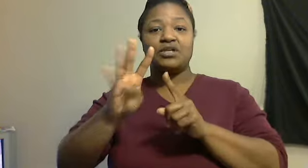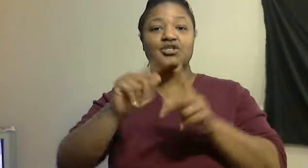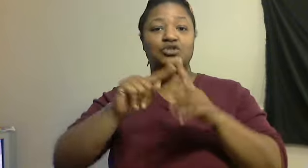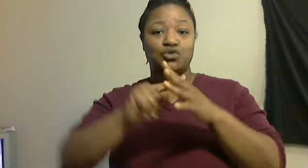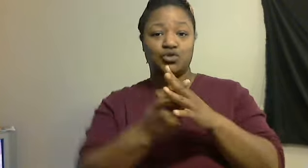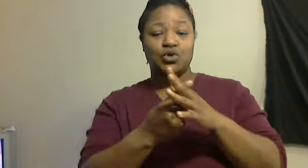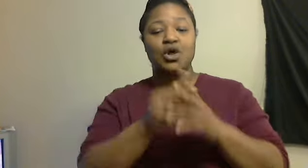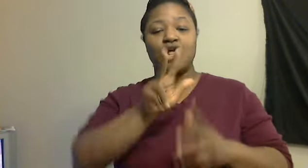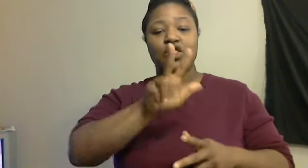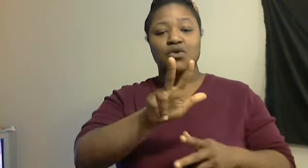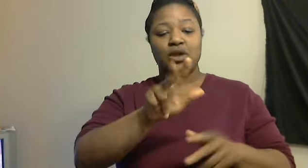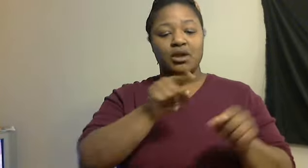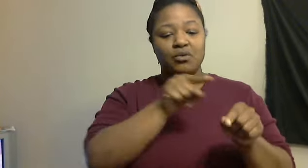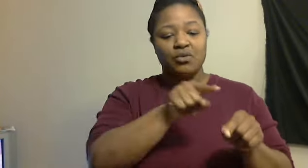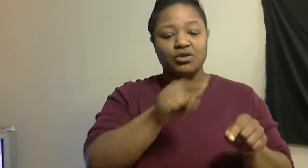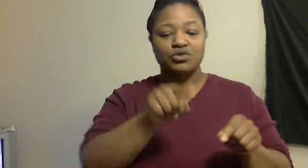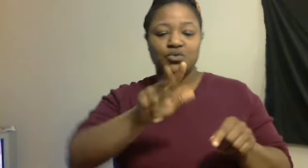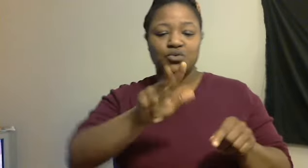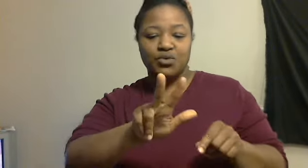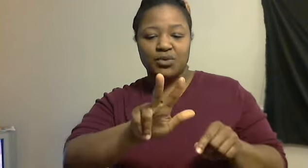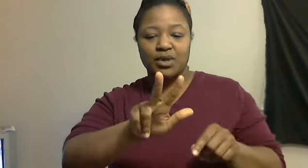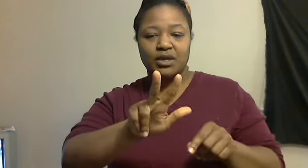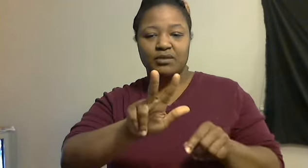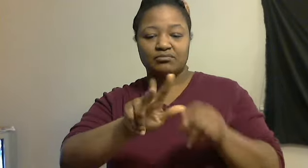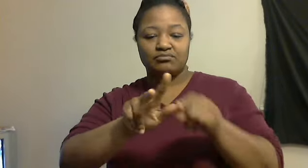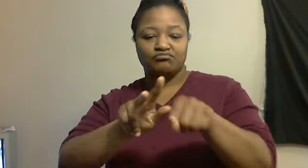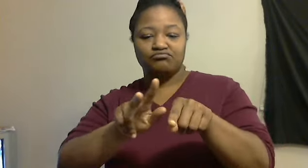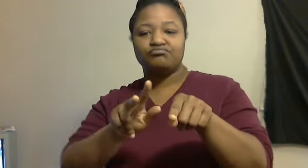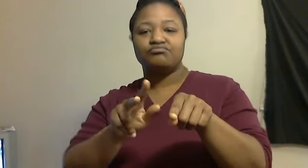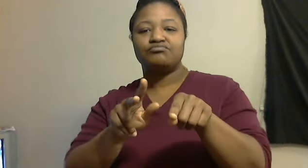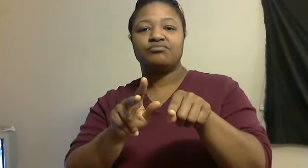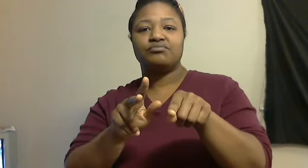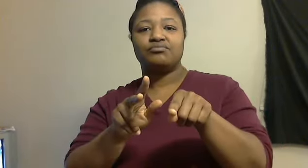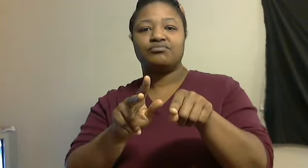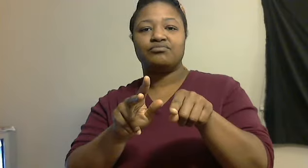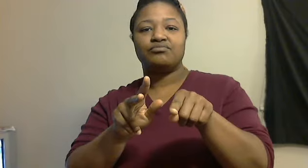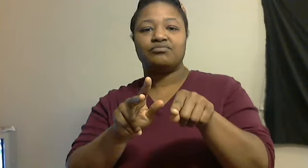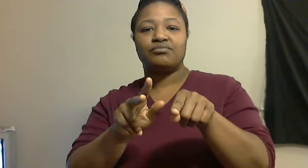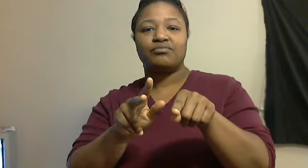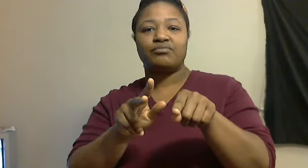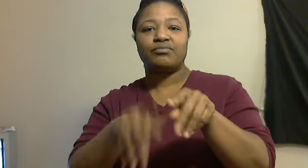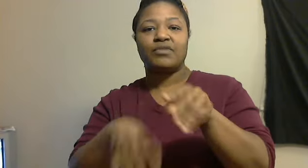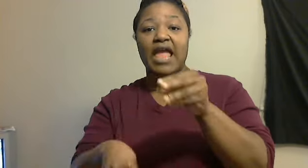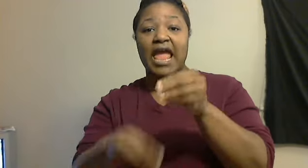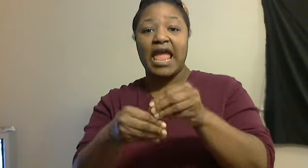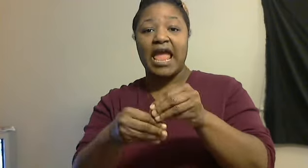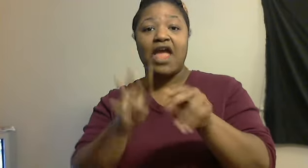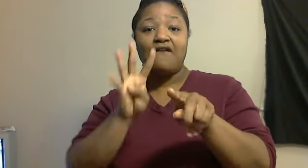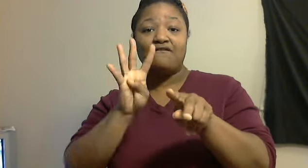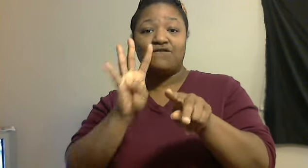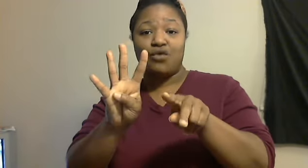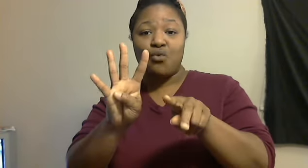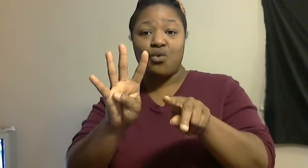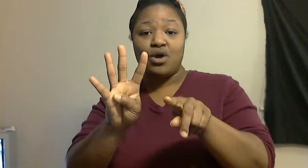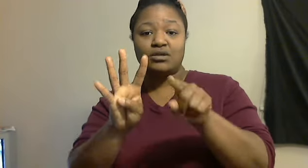So I have 3 here. And we're going to add 4 to that 3. So all we do is we go up the number line, or we go to the right on the number line,